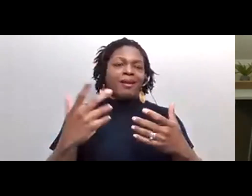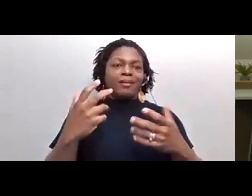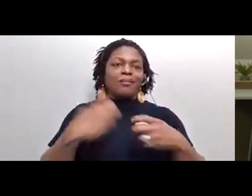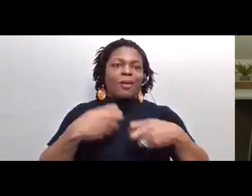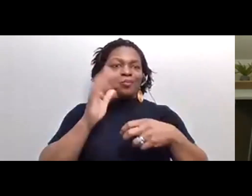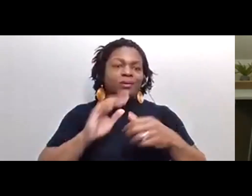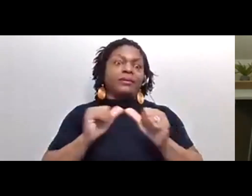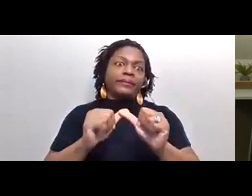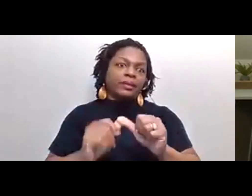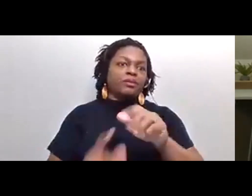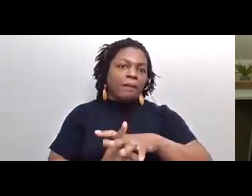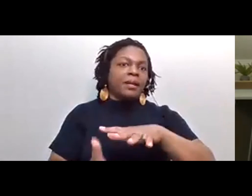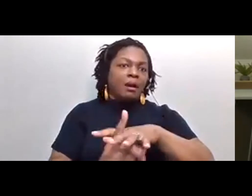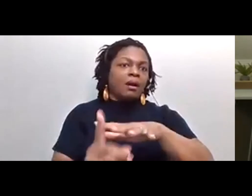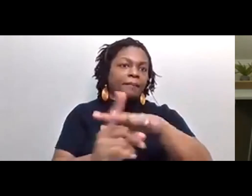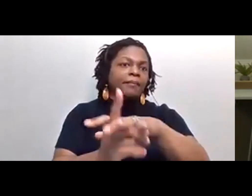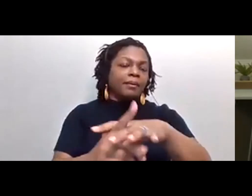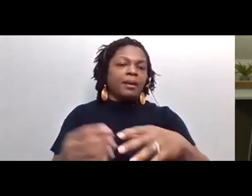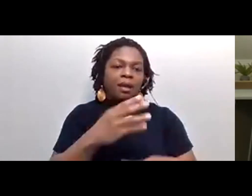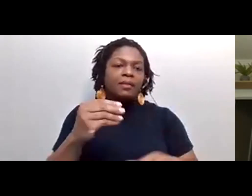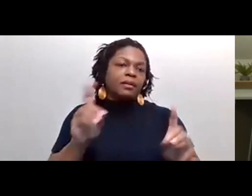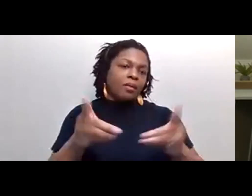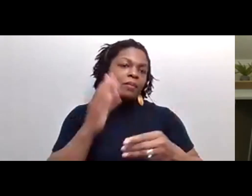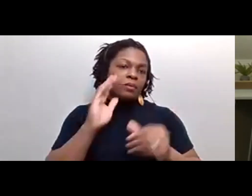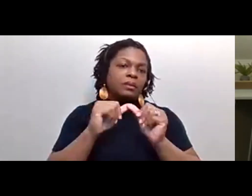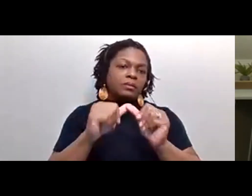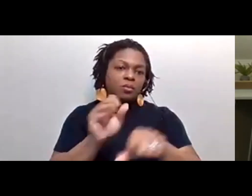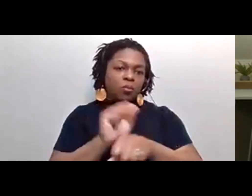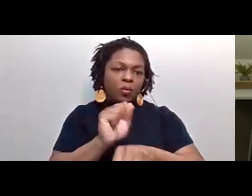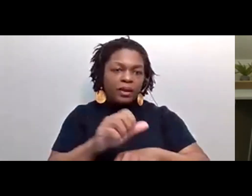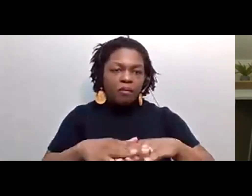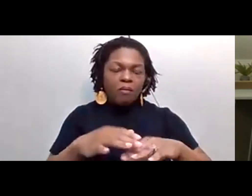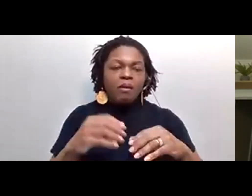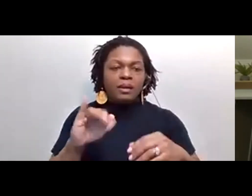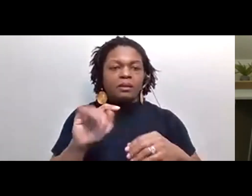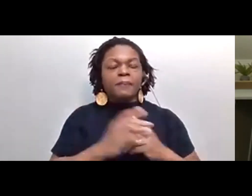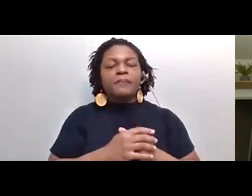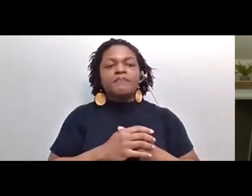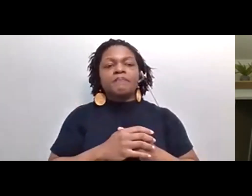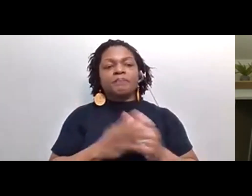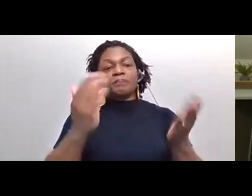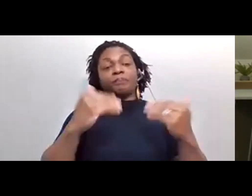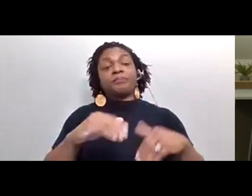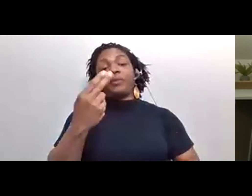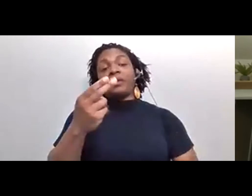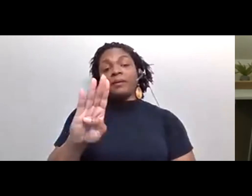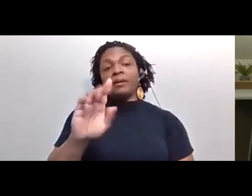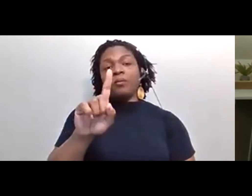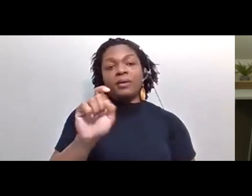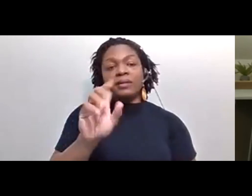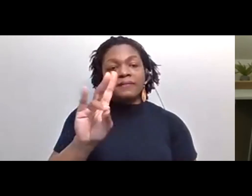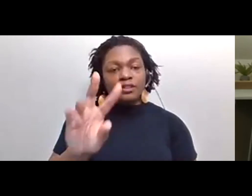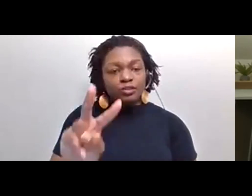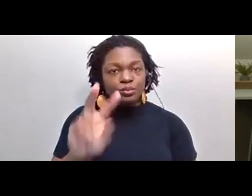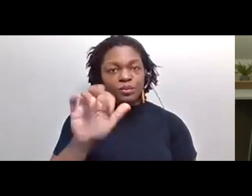the department will keep working on. The next one is House Bill 172. This is